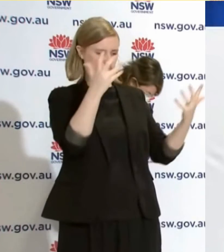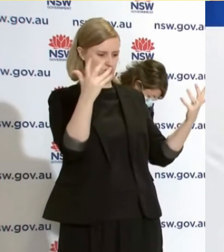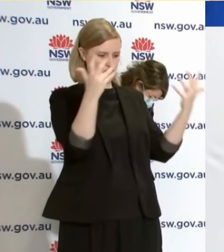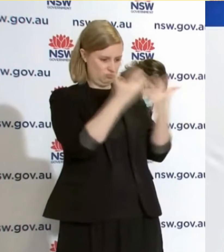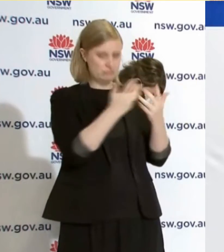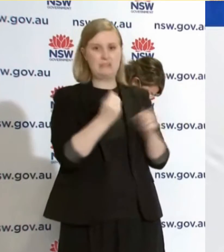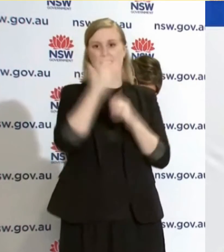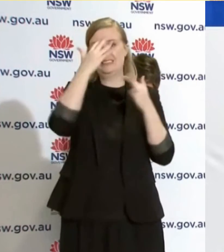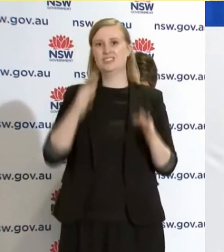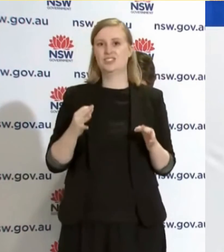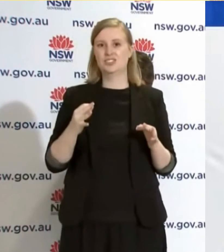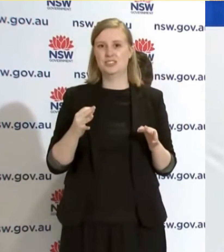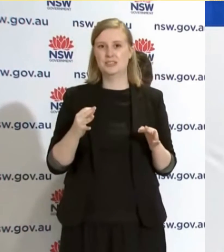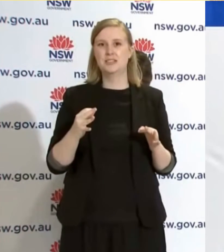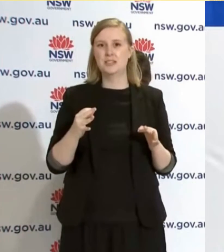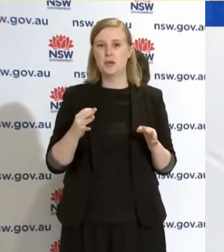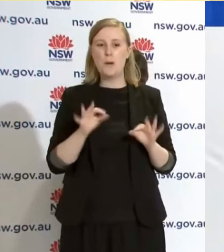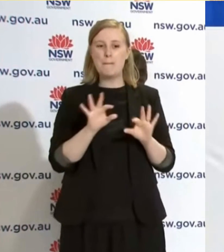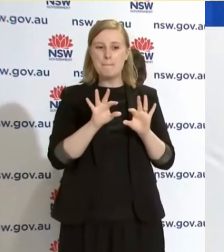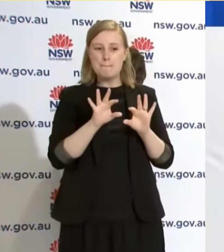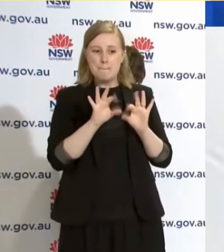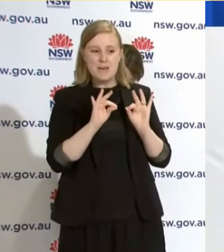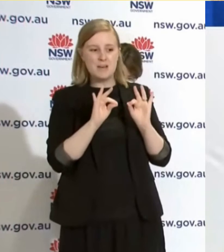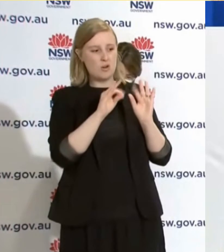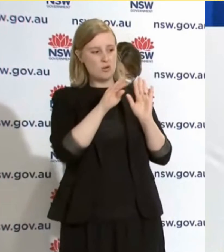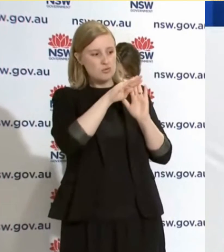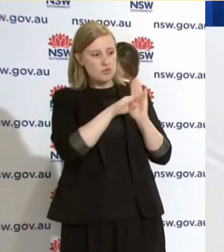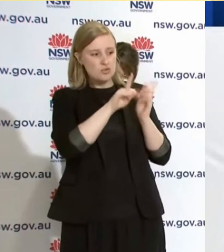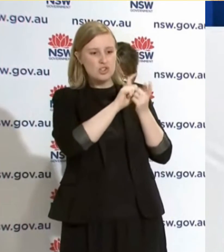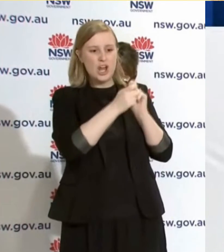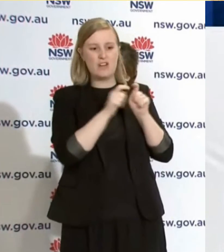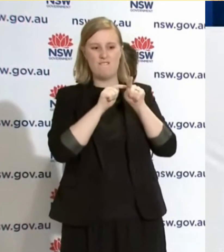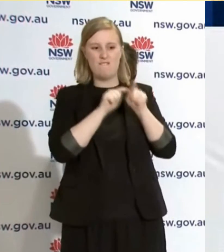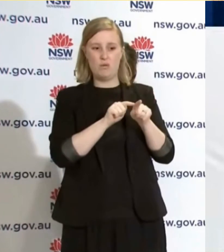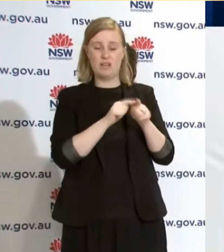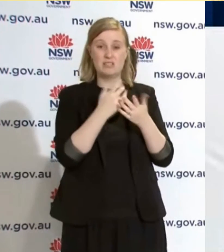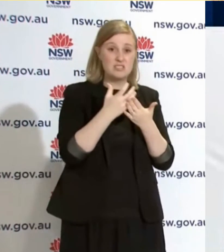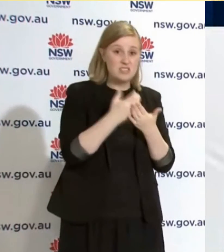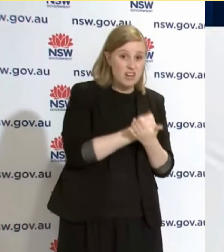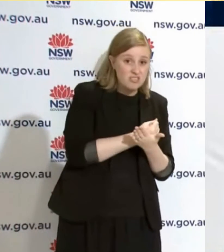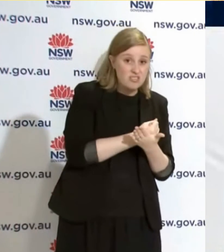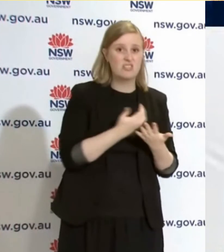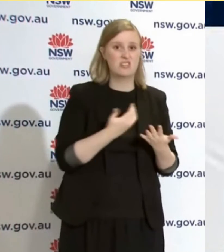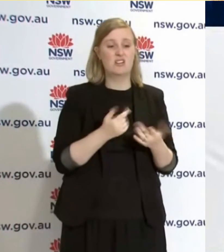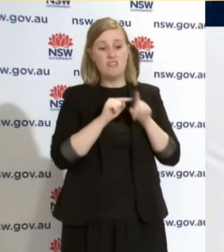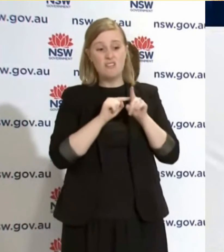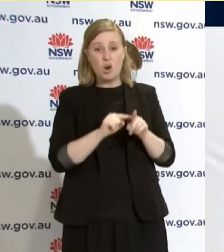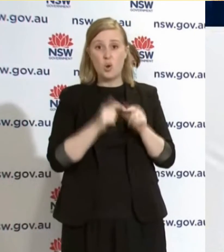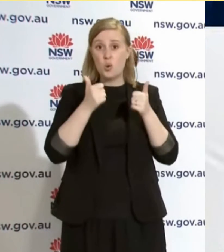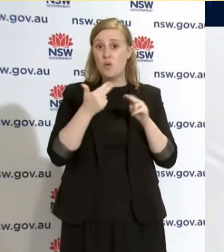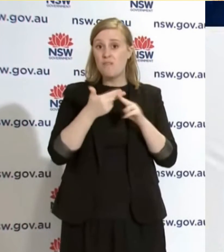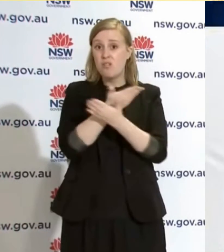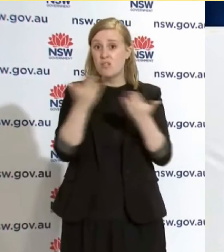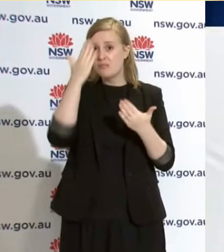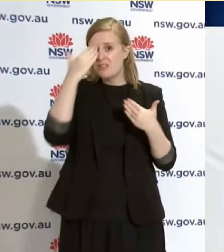risk activity. So every decision you take moving forward has to be based on a number of things and has to be based on the best advice, and that's what